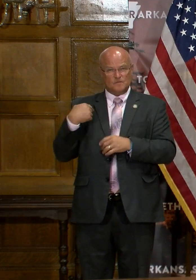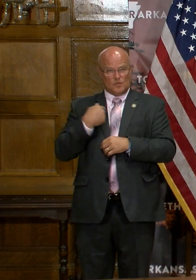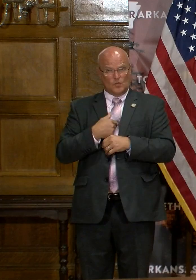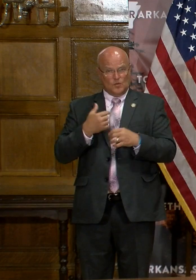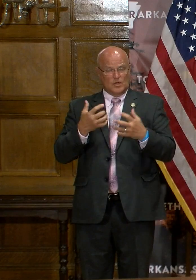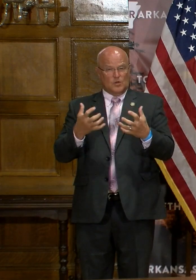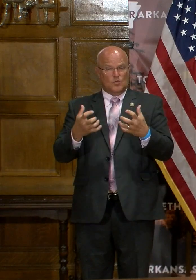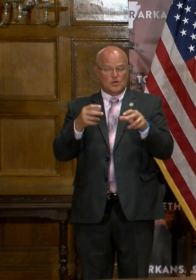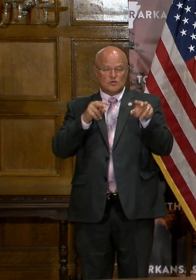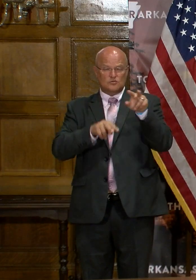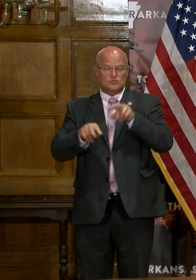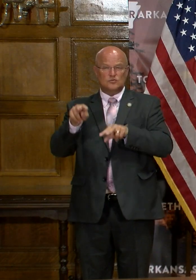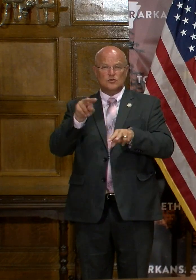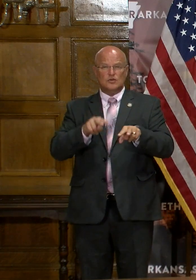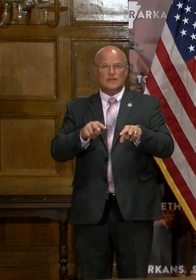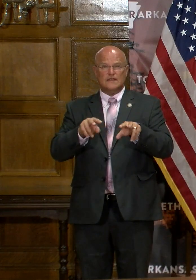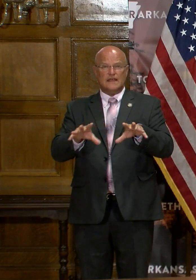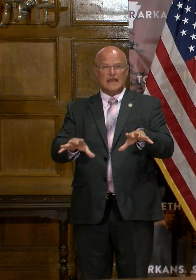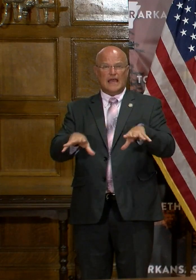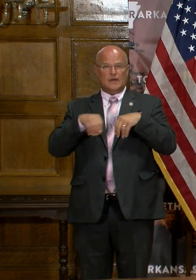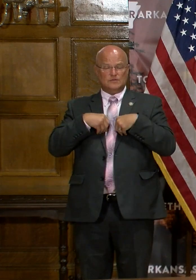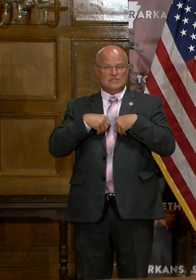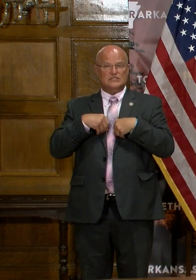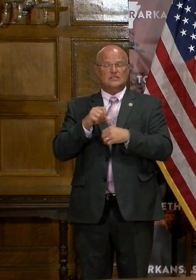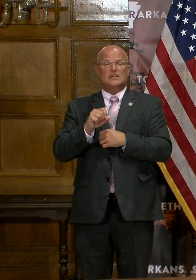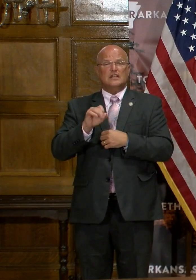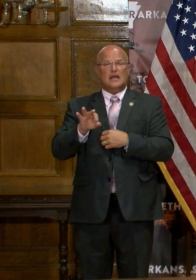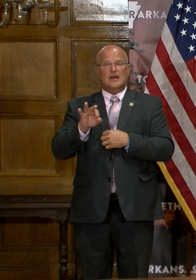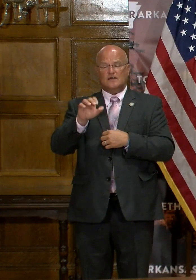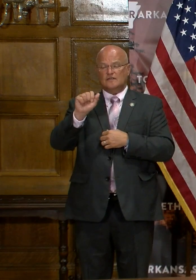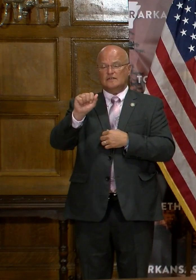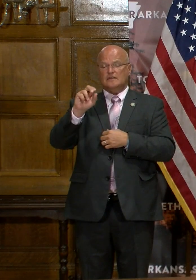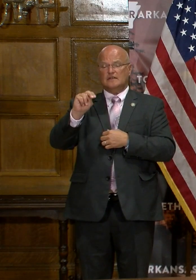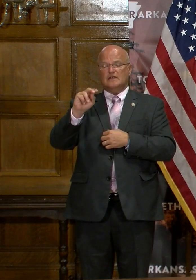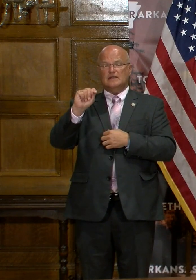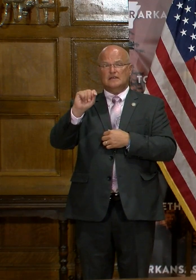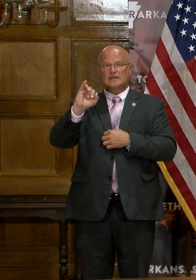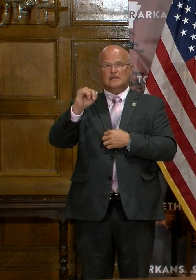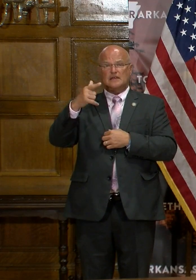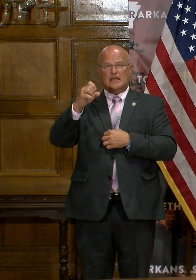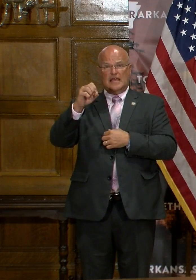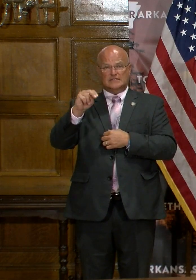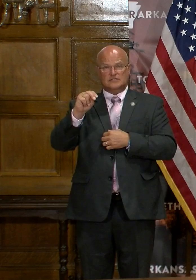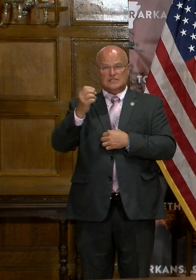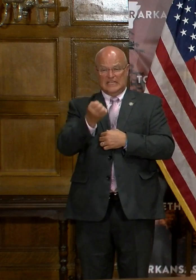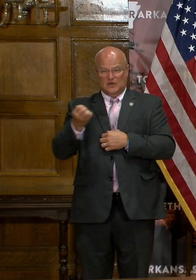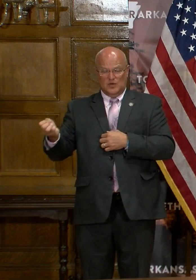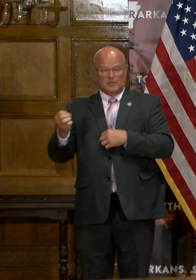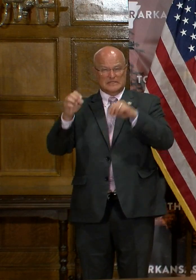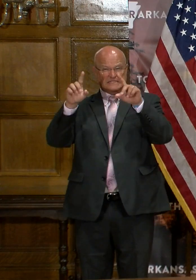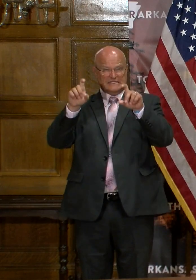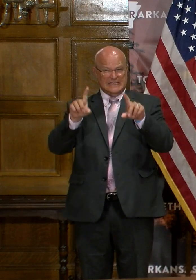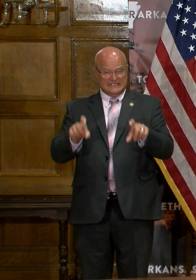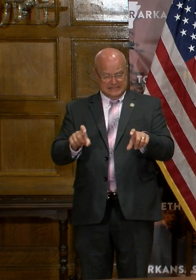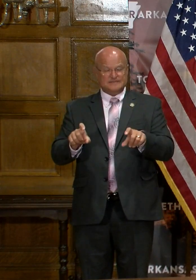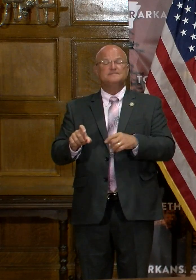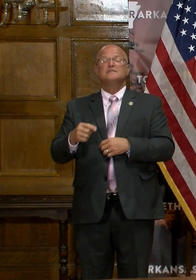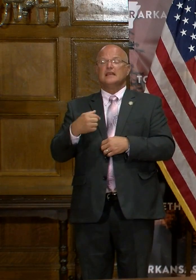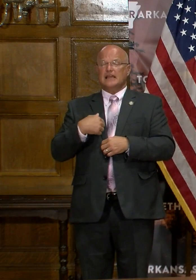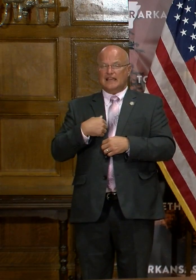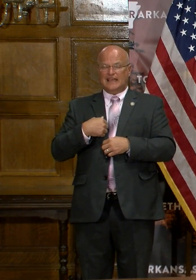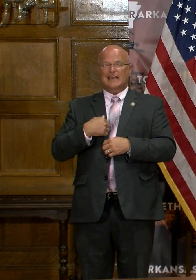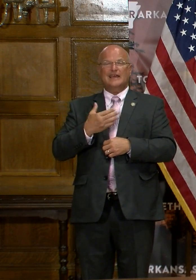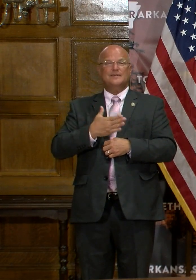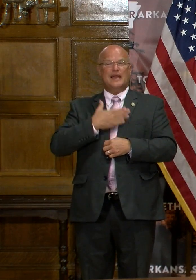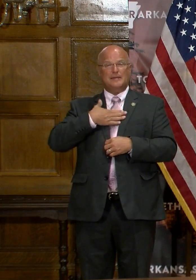to look at the acquisition of antigen testing equipment, and I'm pleased to say